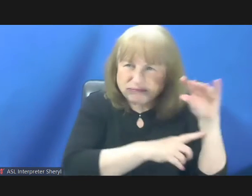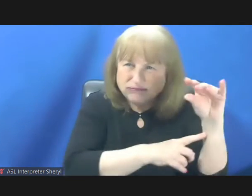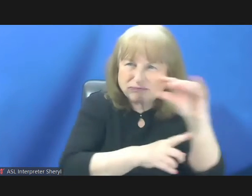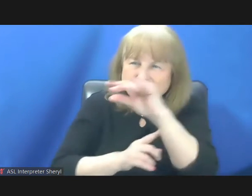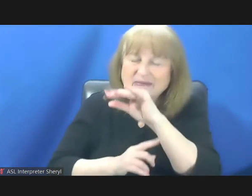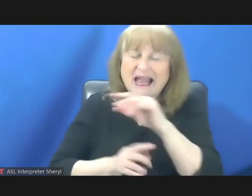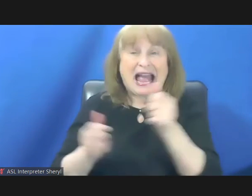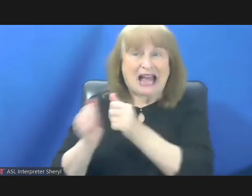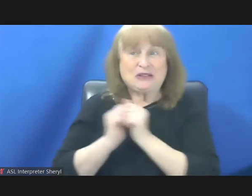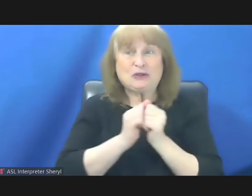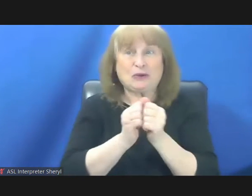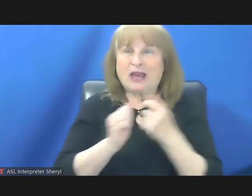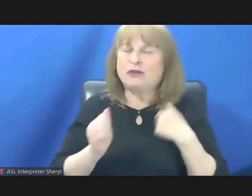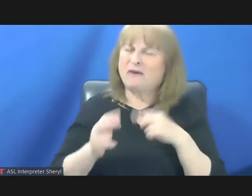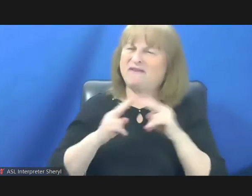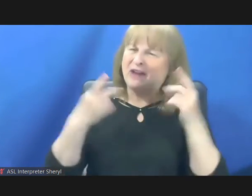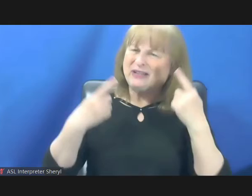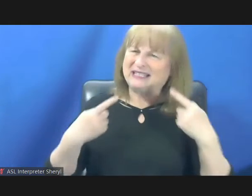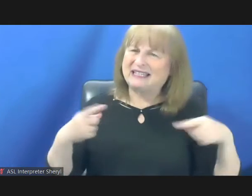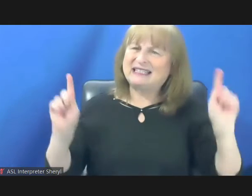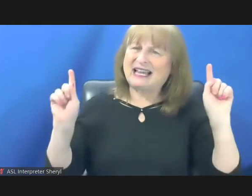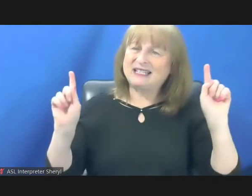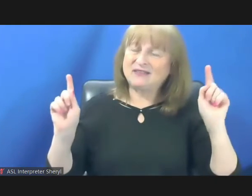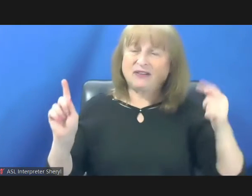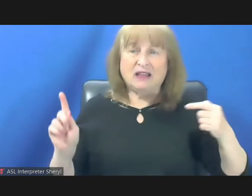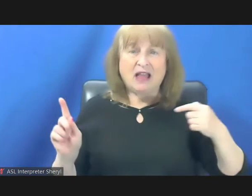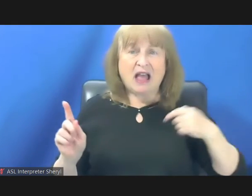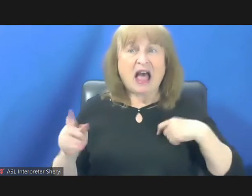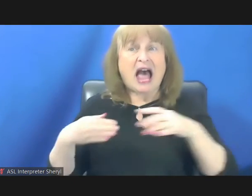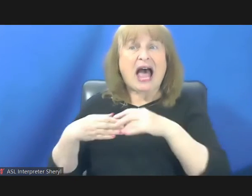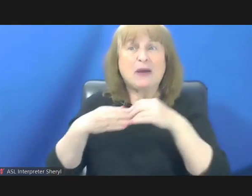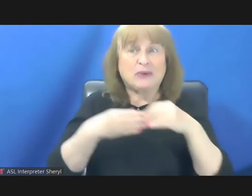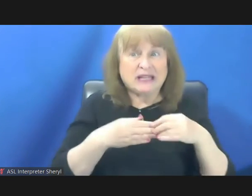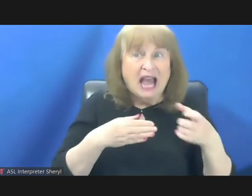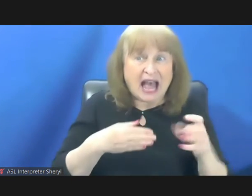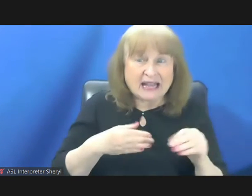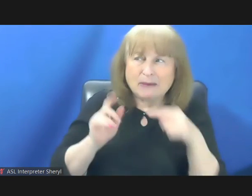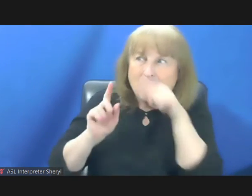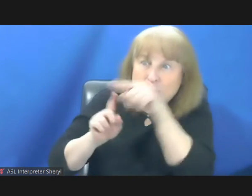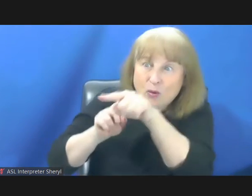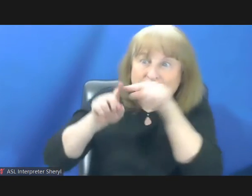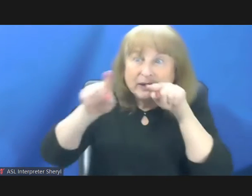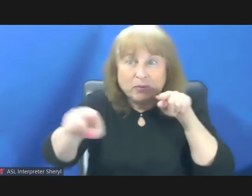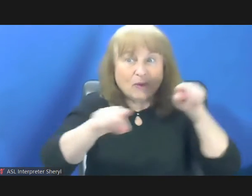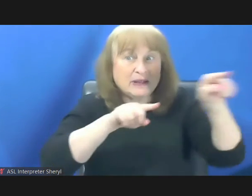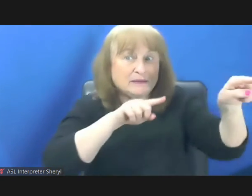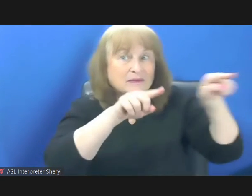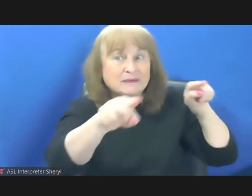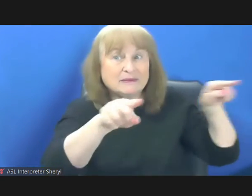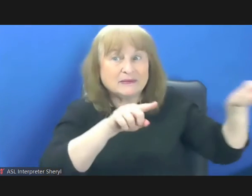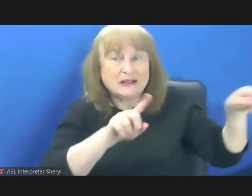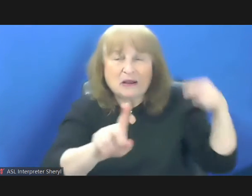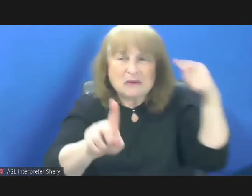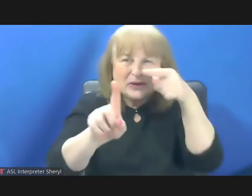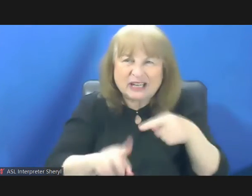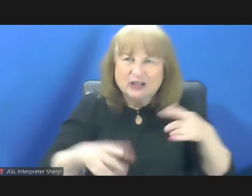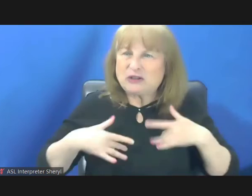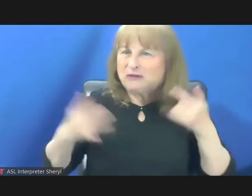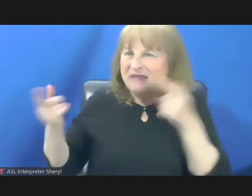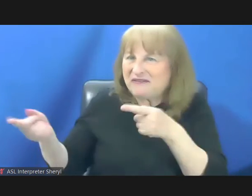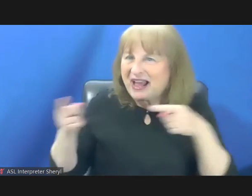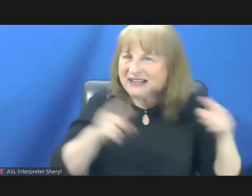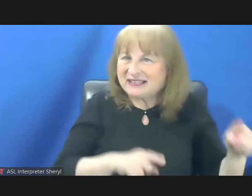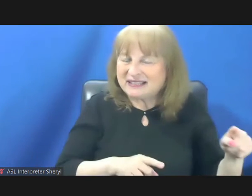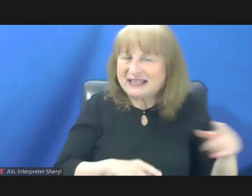together we were very successful because I would guide him and point him to a particular event. And